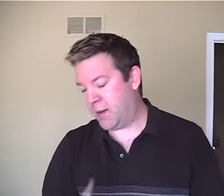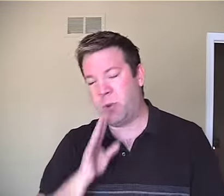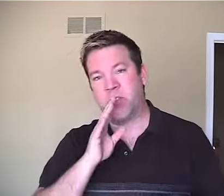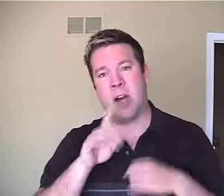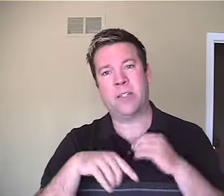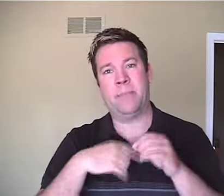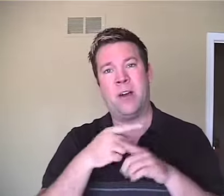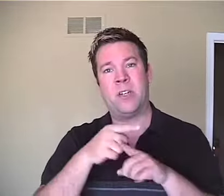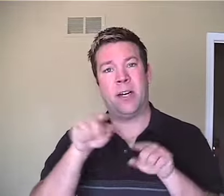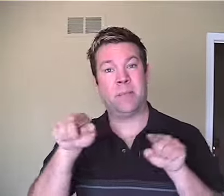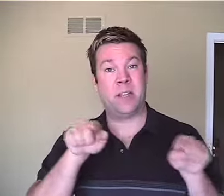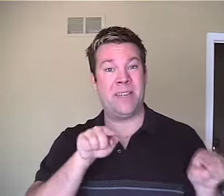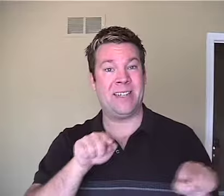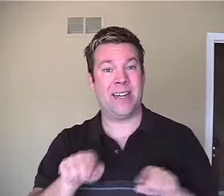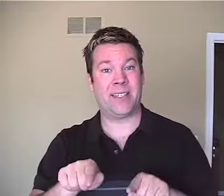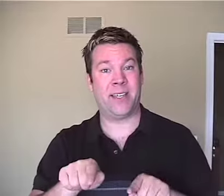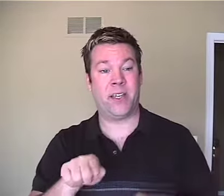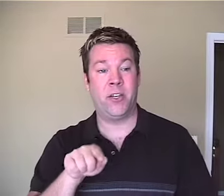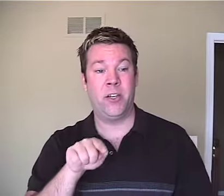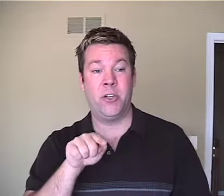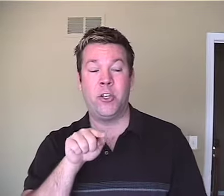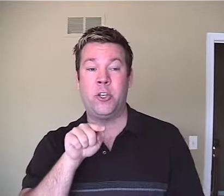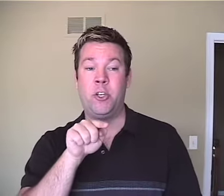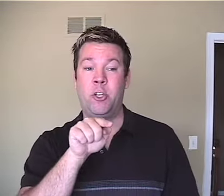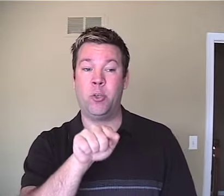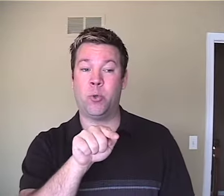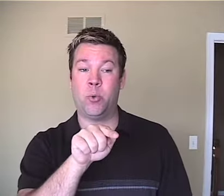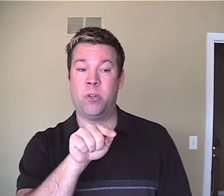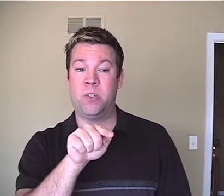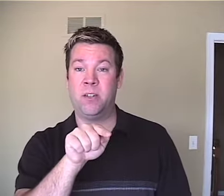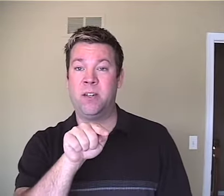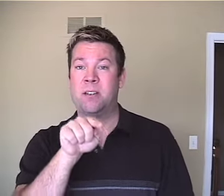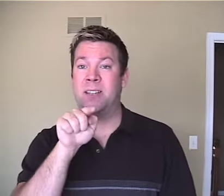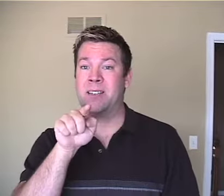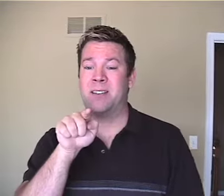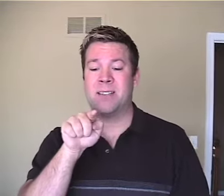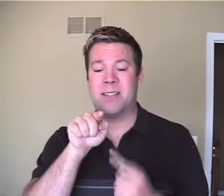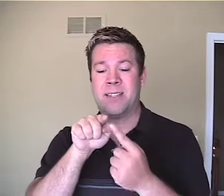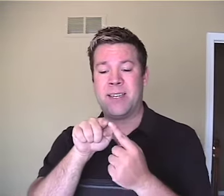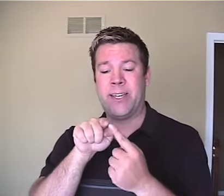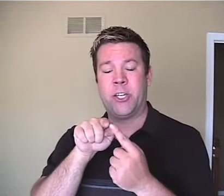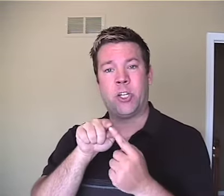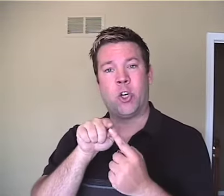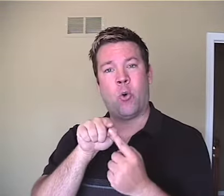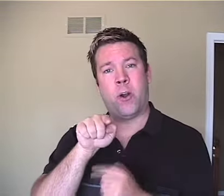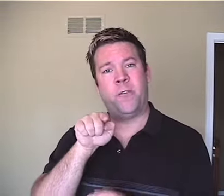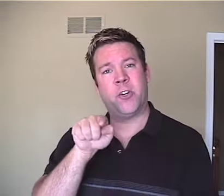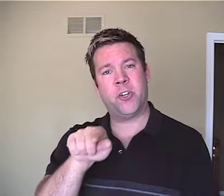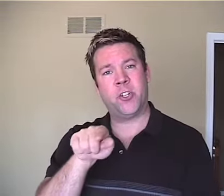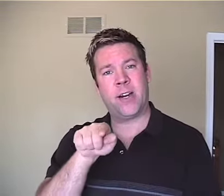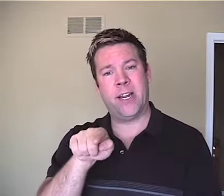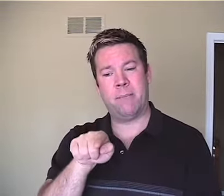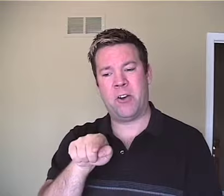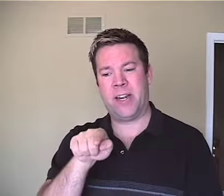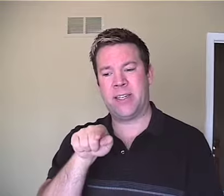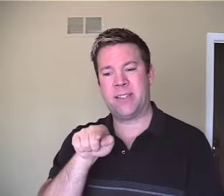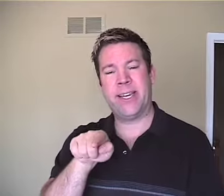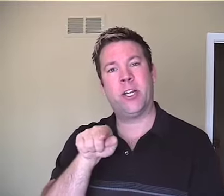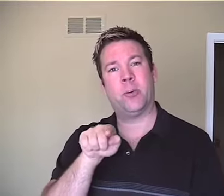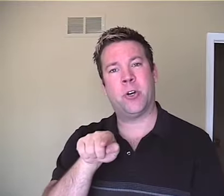We've talked about some indexing. You. This is the singular, or if you're talking about a singular